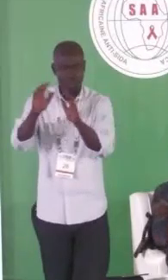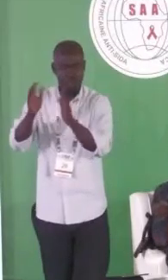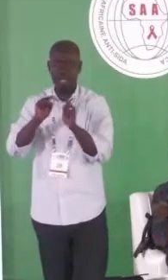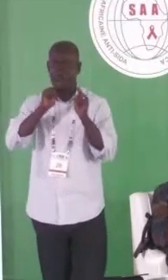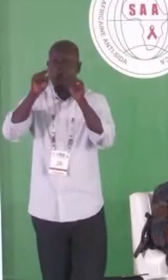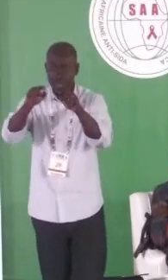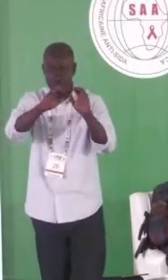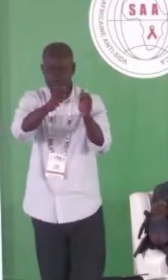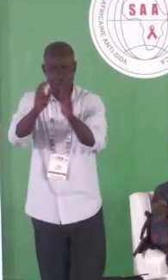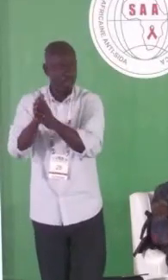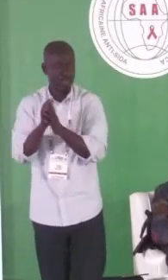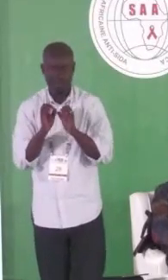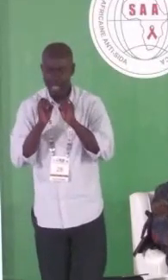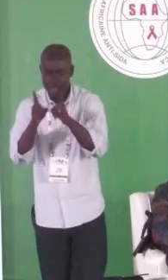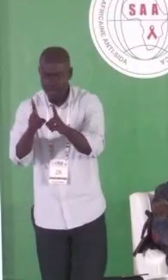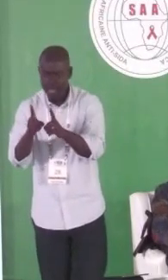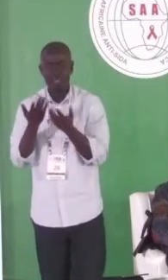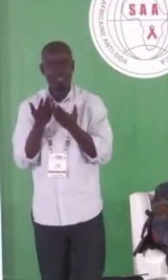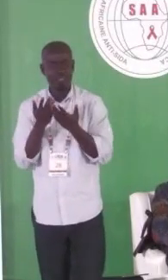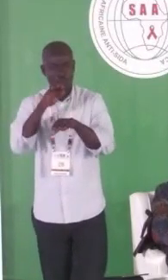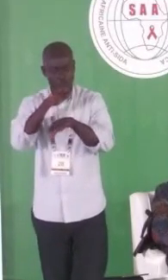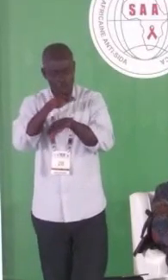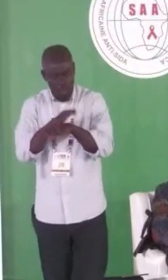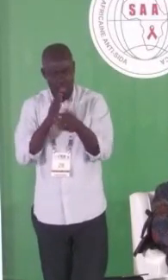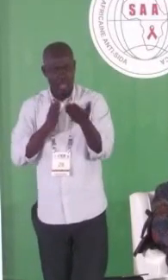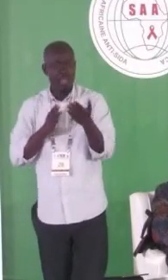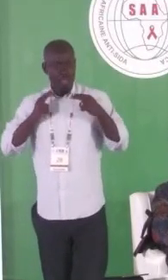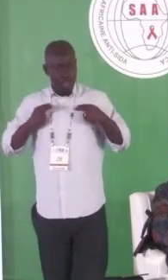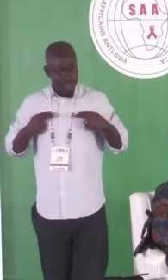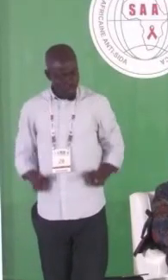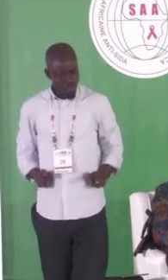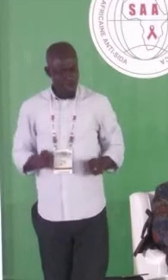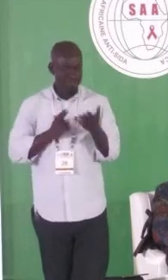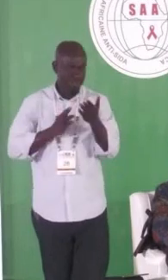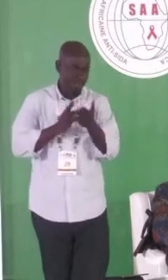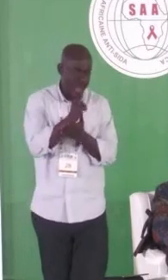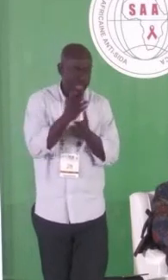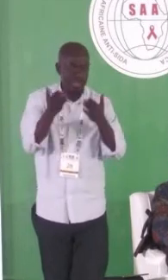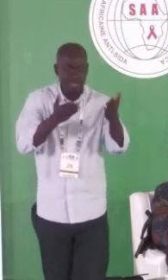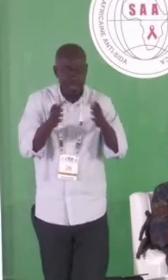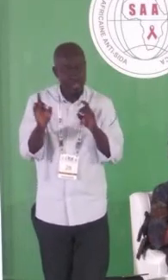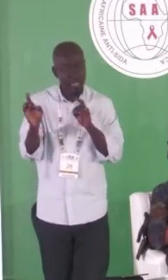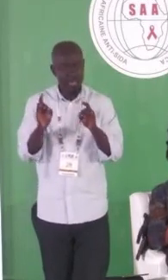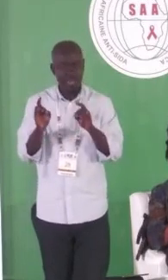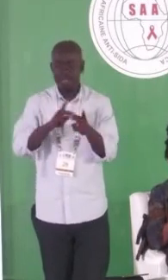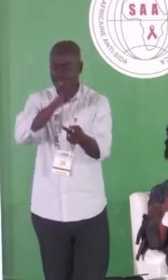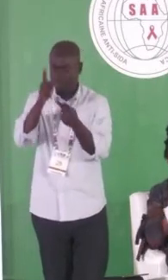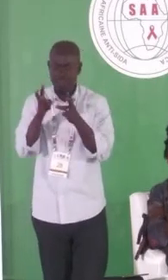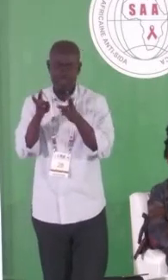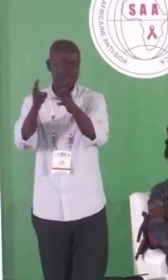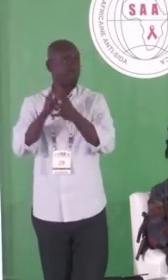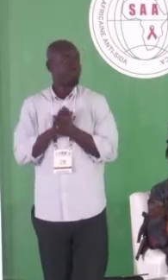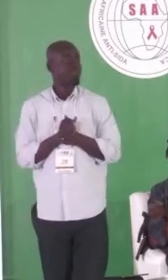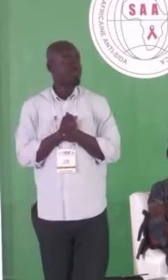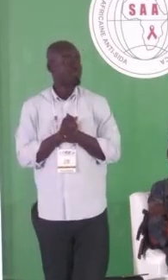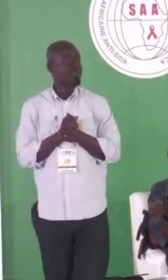the community educating people on human rights and ensuring that services are done quite appropriately. We could